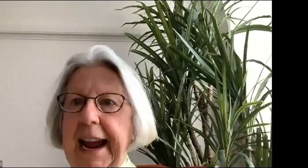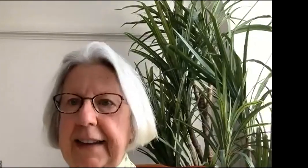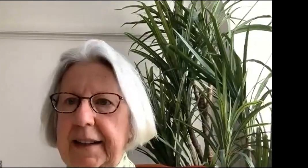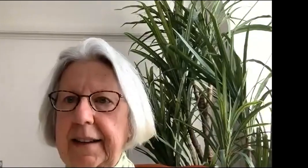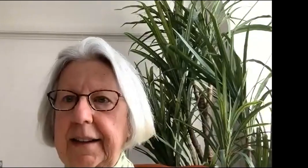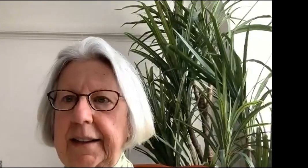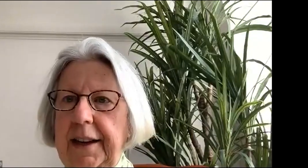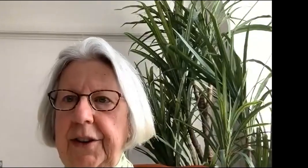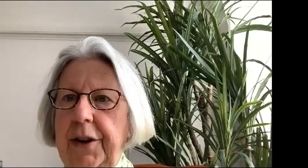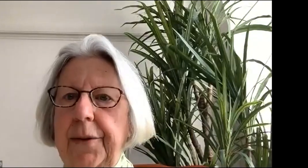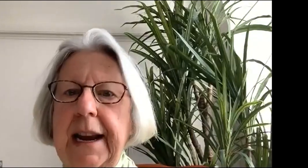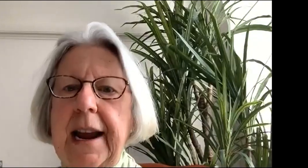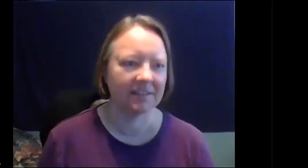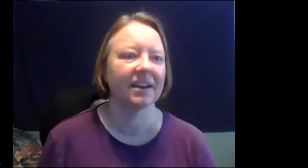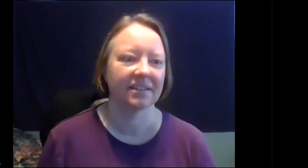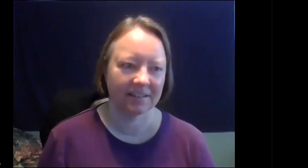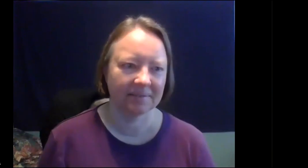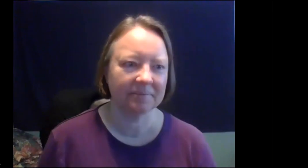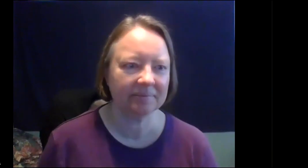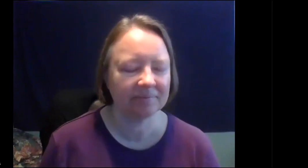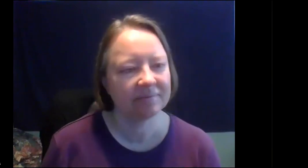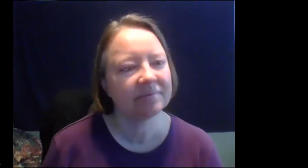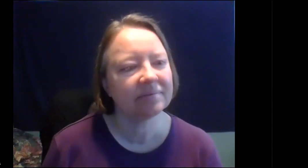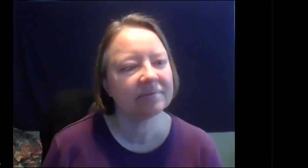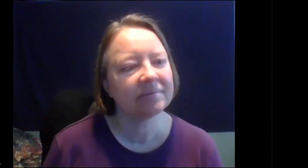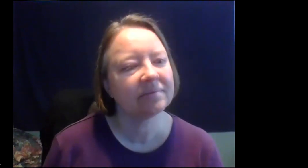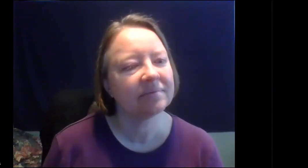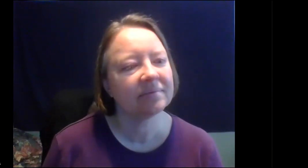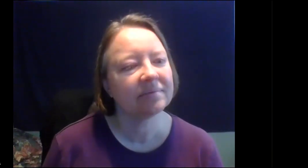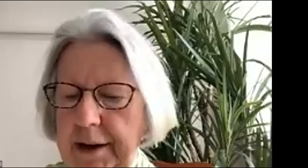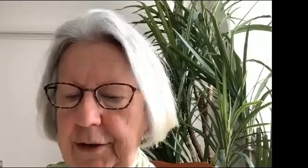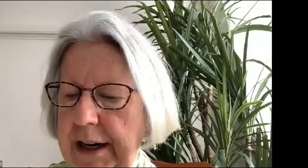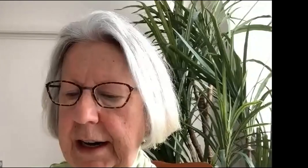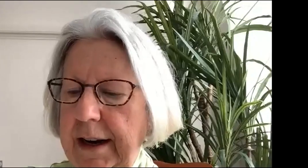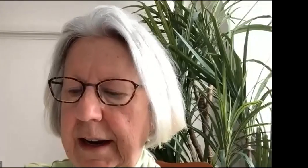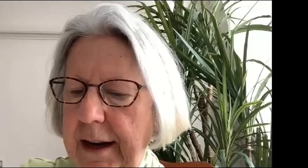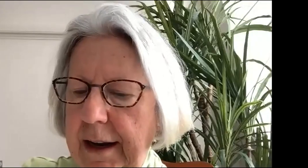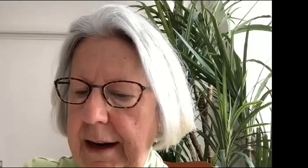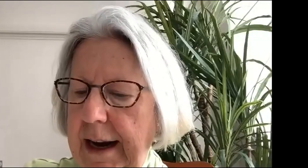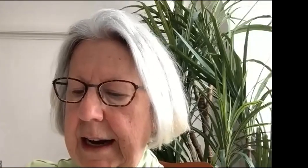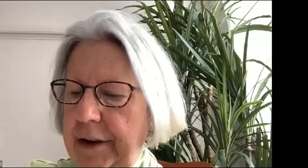flat, you know? Yes, yes. So I need a quick review on G,